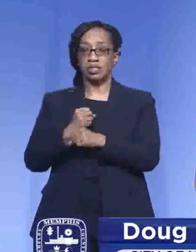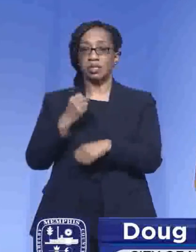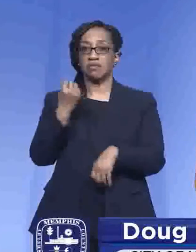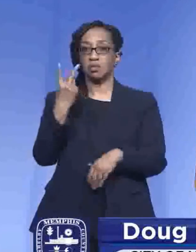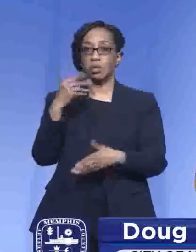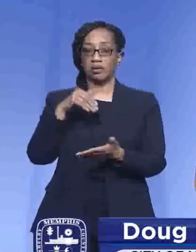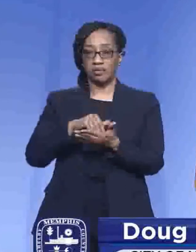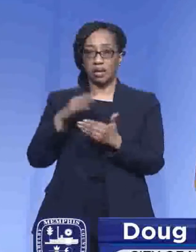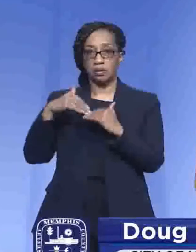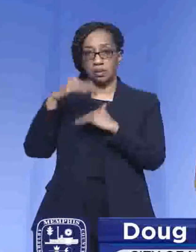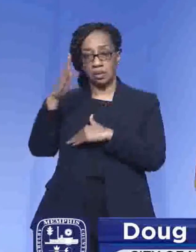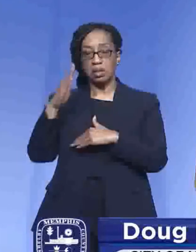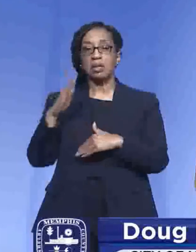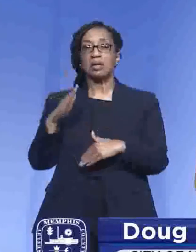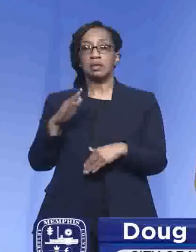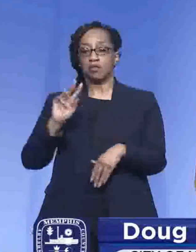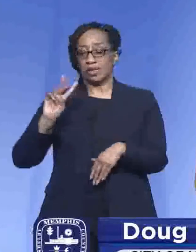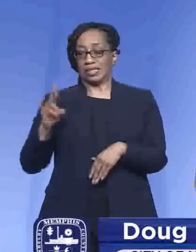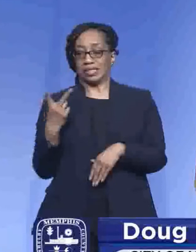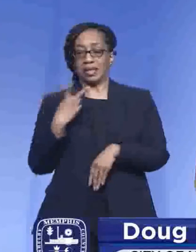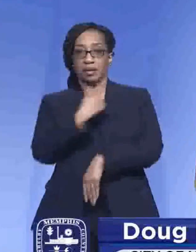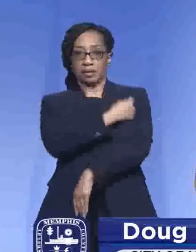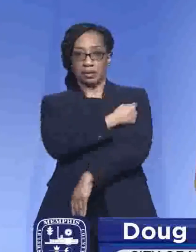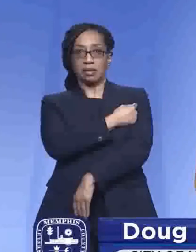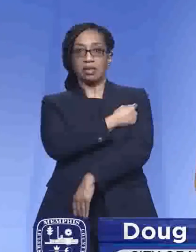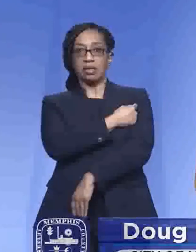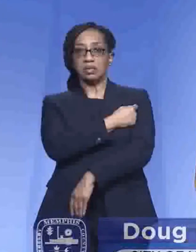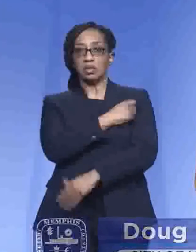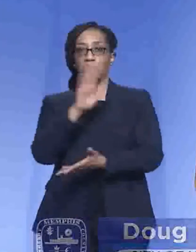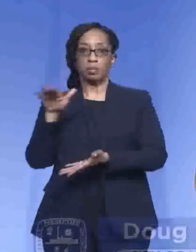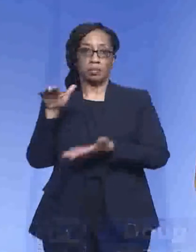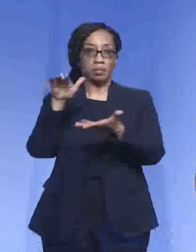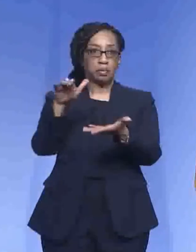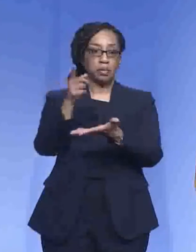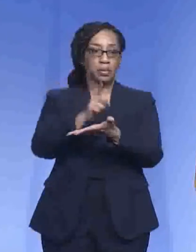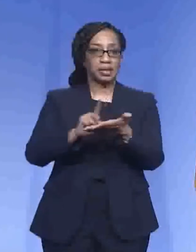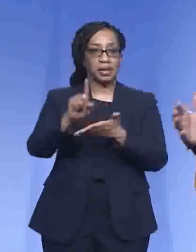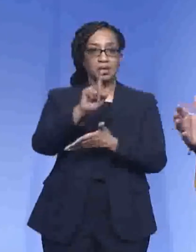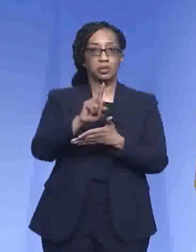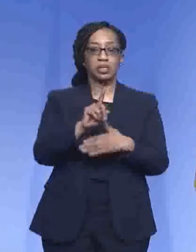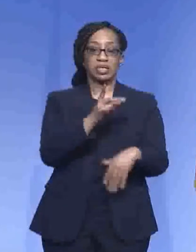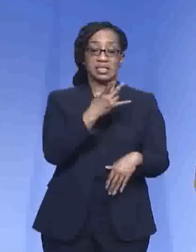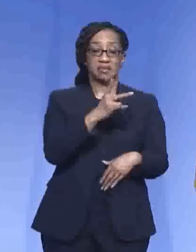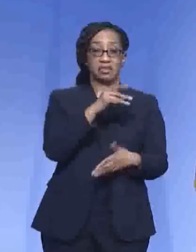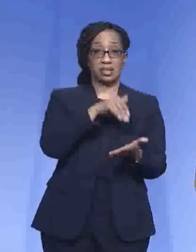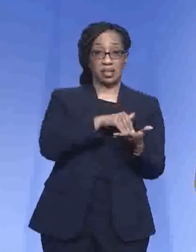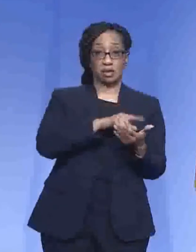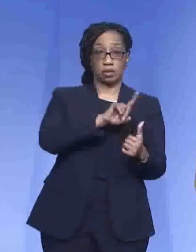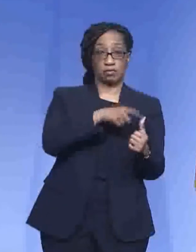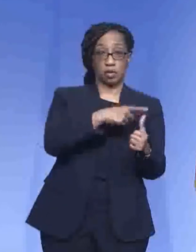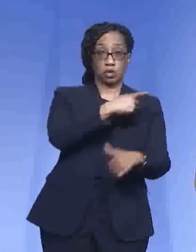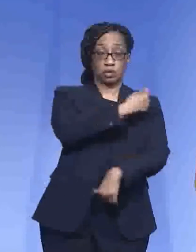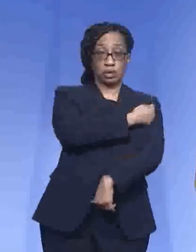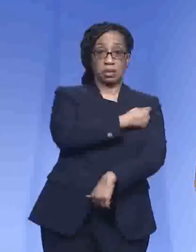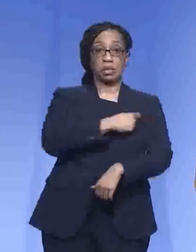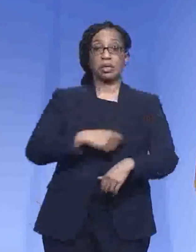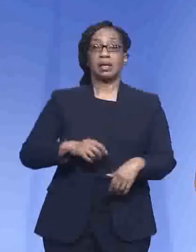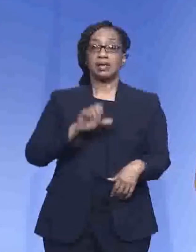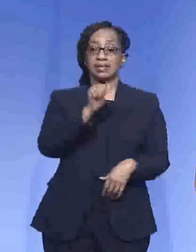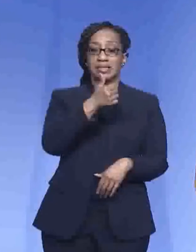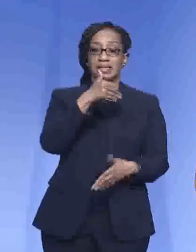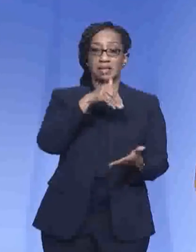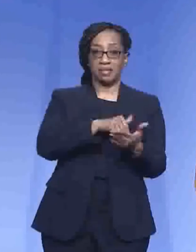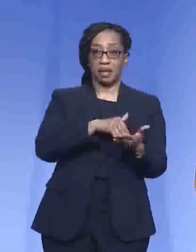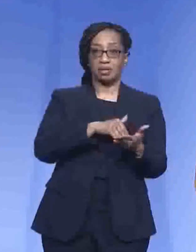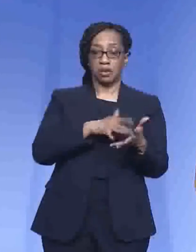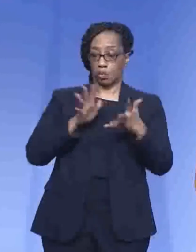12,870 second doses. That's what we'll be putting out next week. 17,000 first doses, which includes that 10,000 that is what we think will be left at the